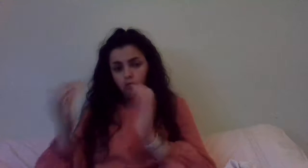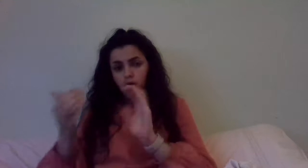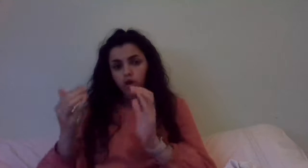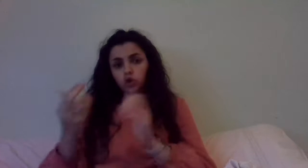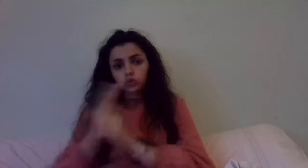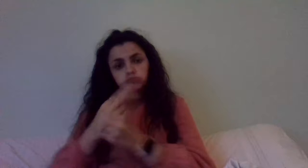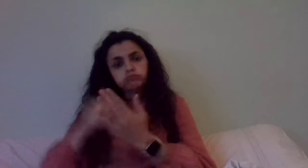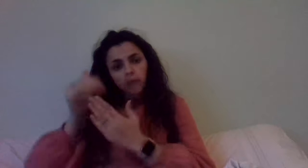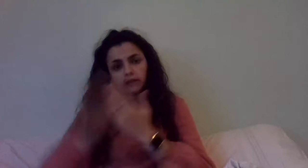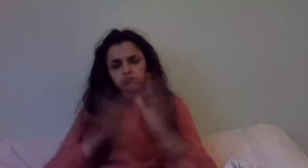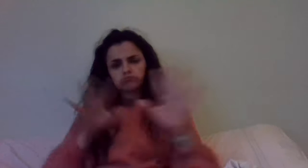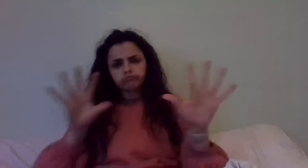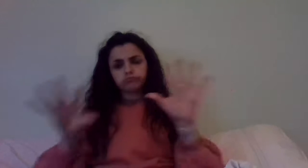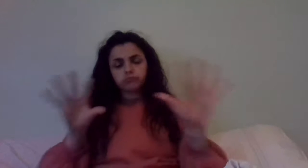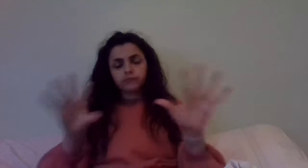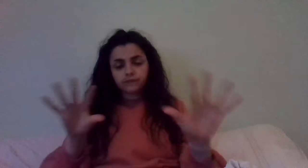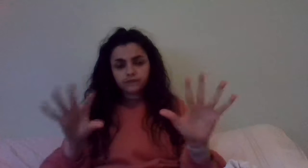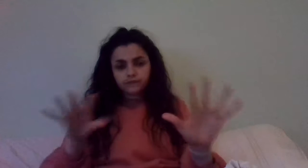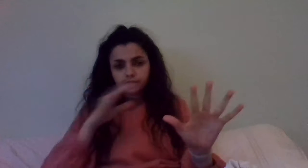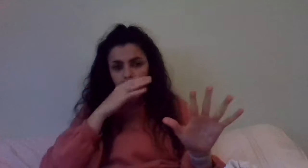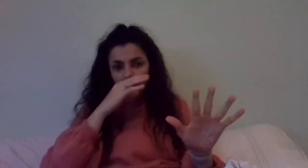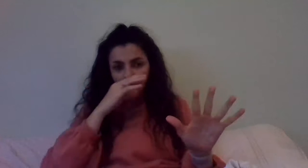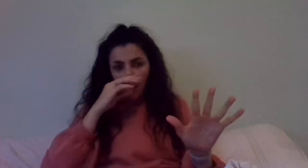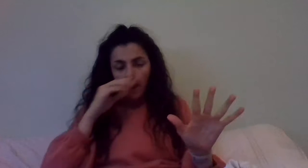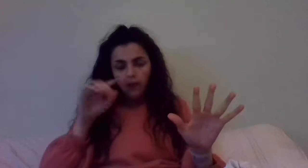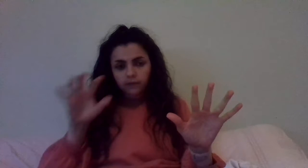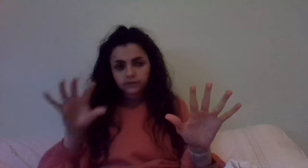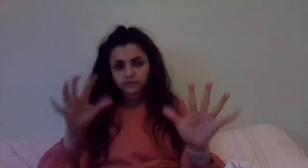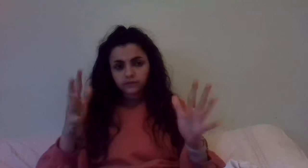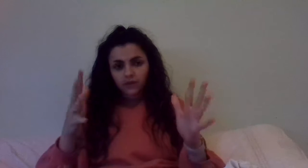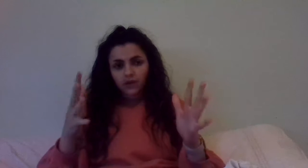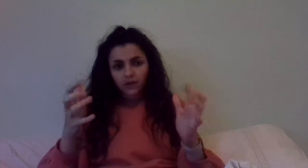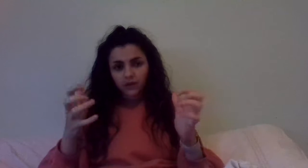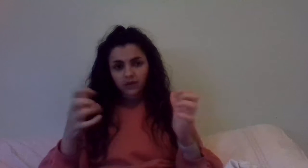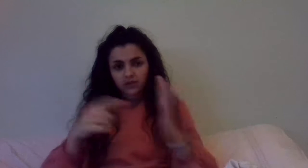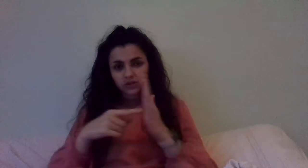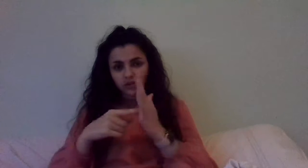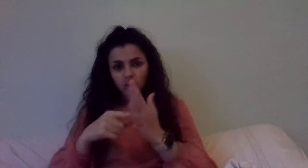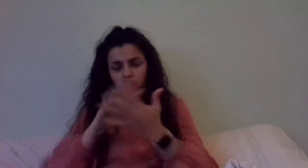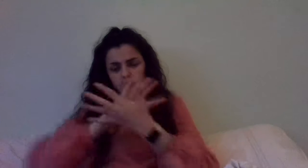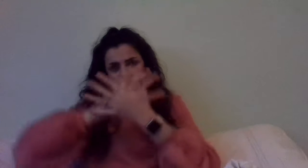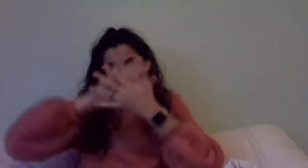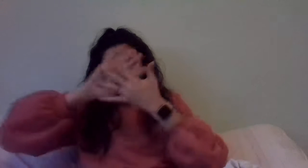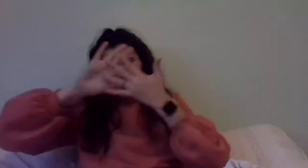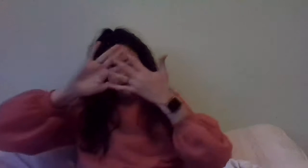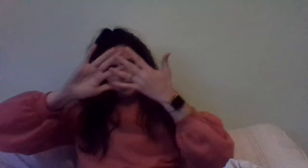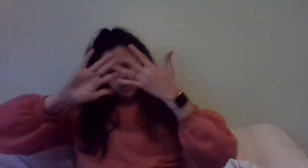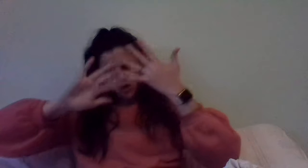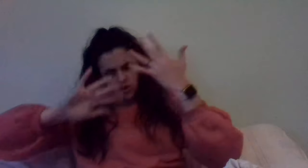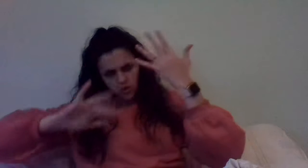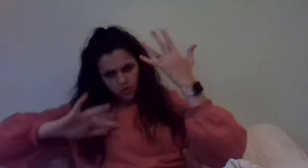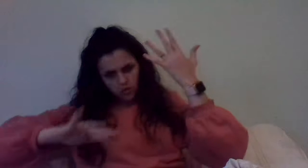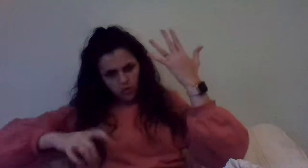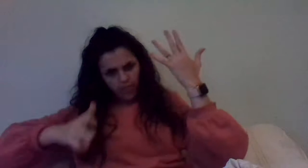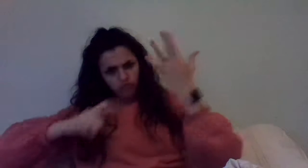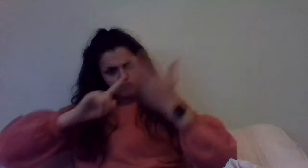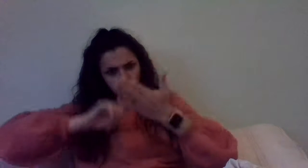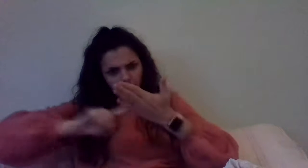be able to complete a work or a cycle of paintings with such subject matter, knowing that there is